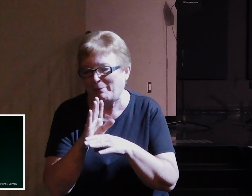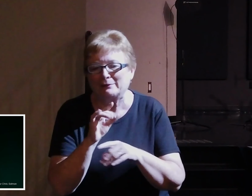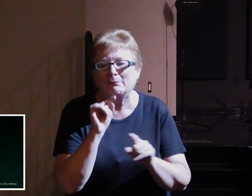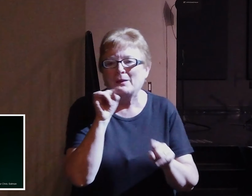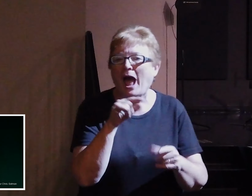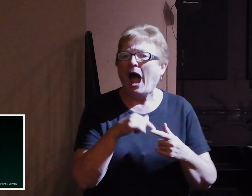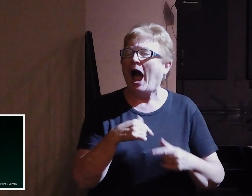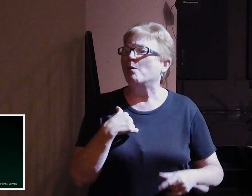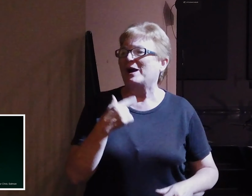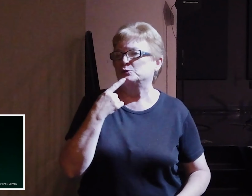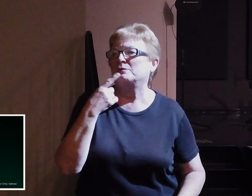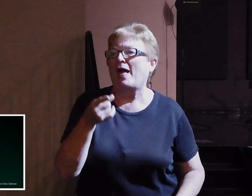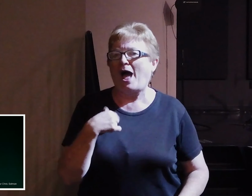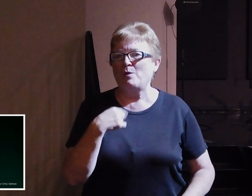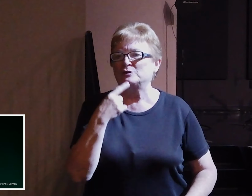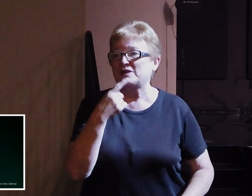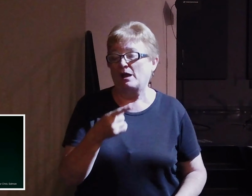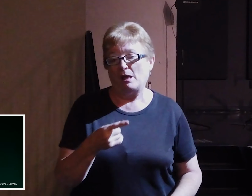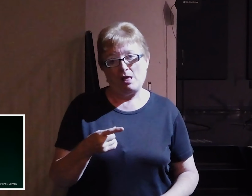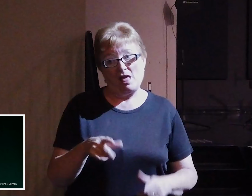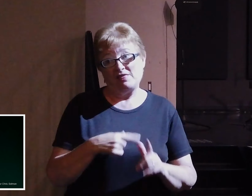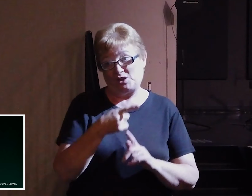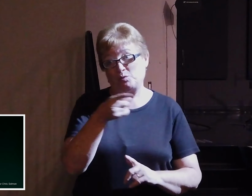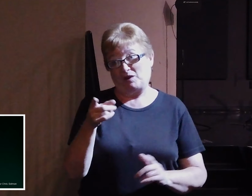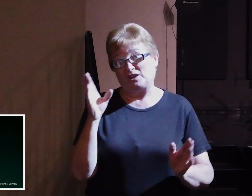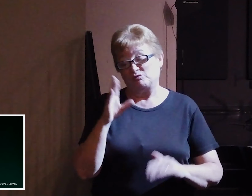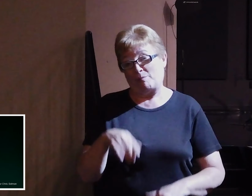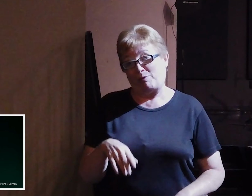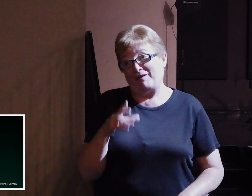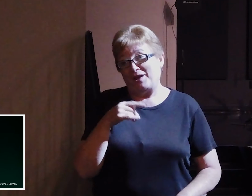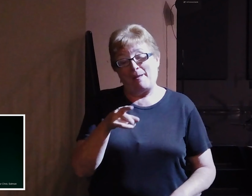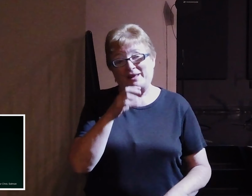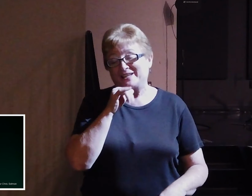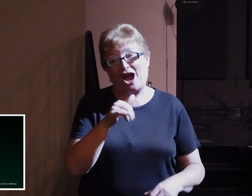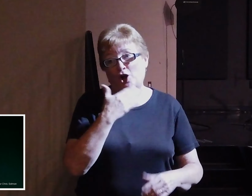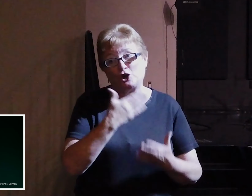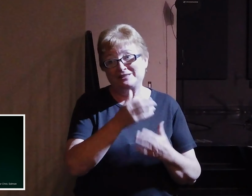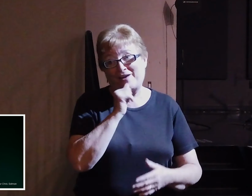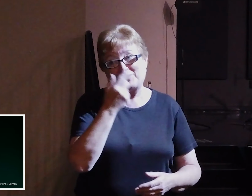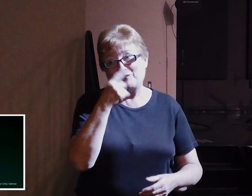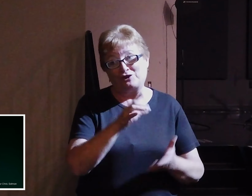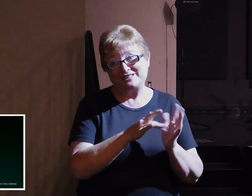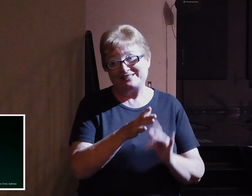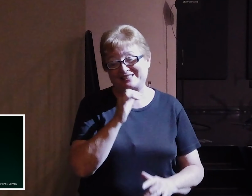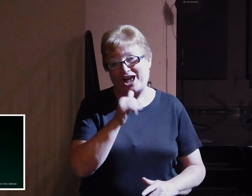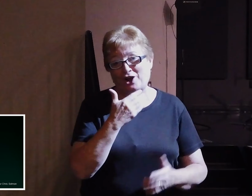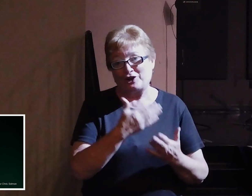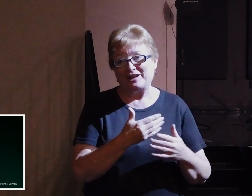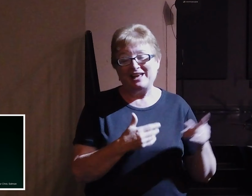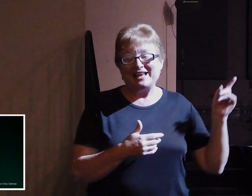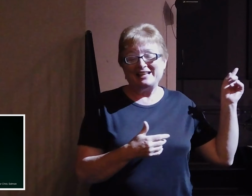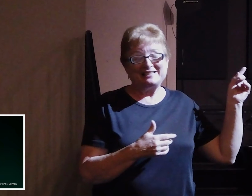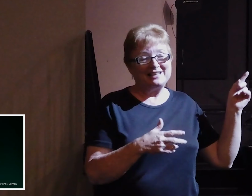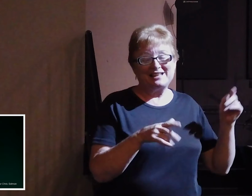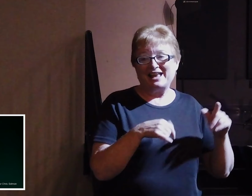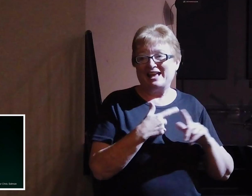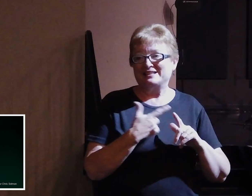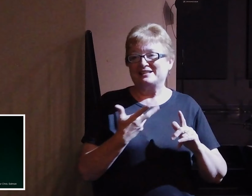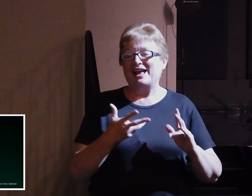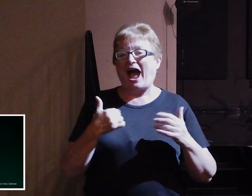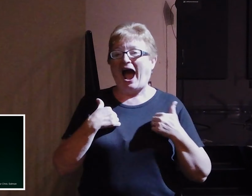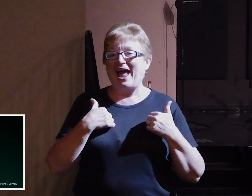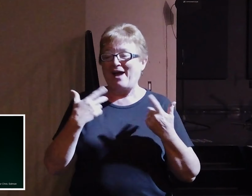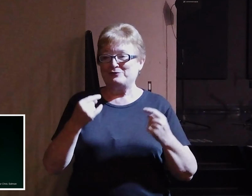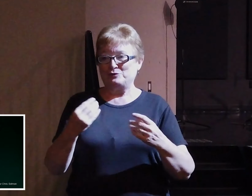my say in there. And I feel like I was thinking this this week. That's like a good verse for my social media header. It's like, just stay out of it.